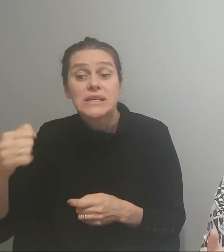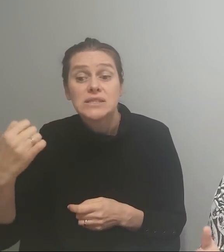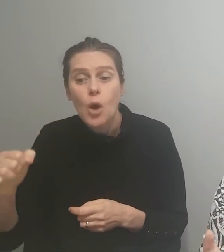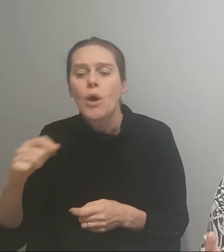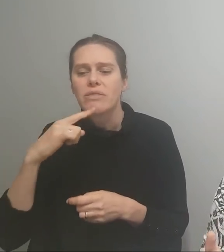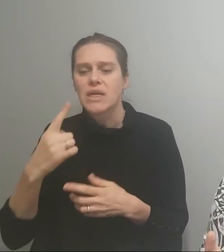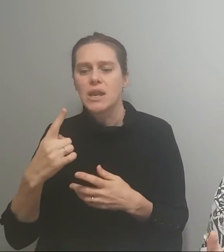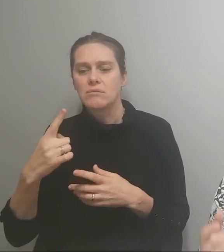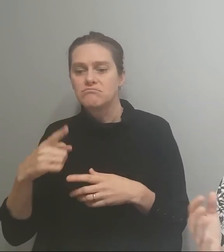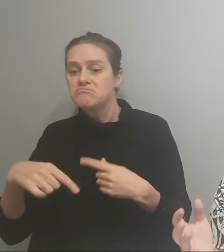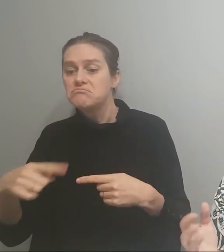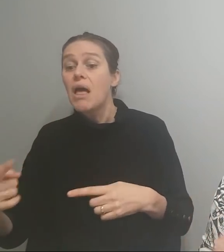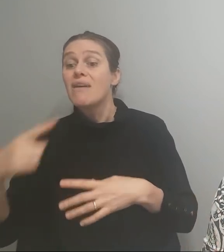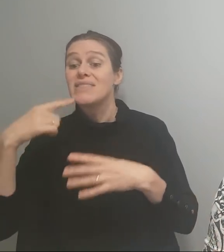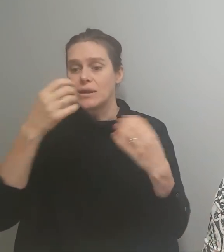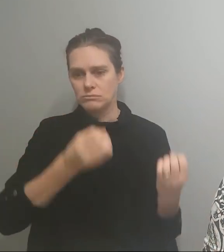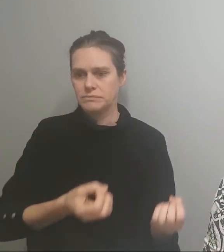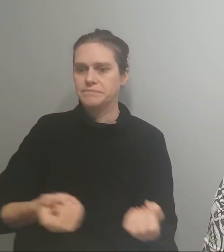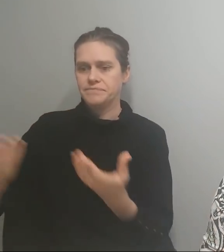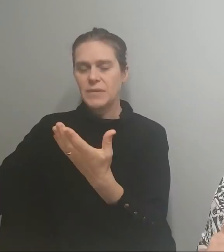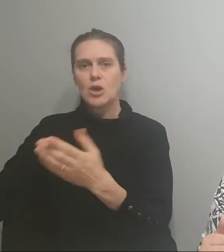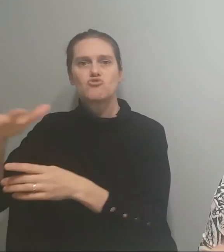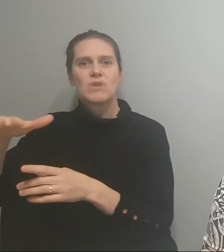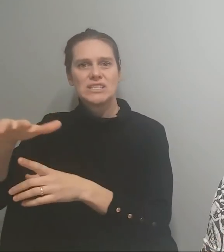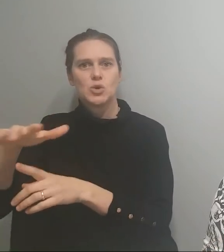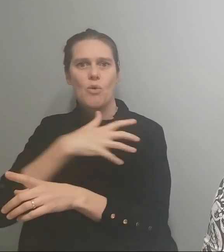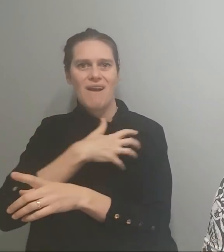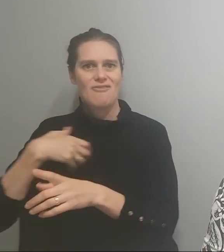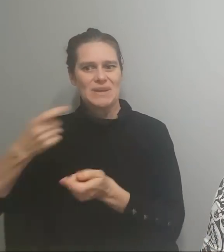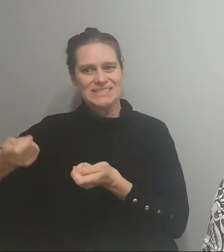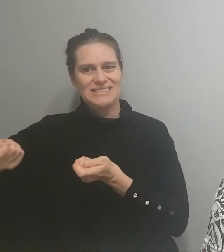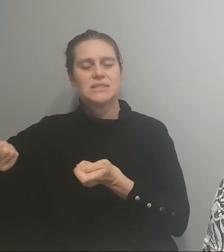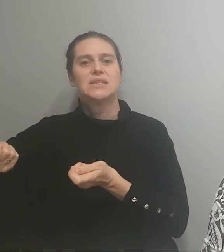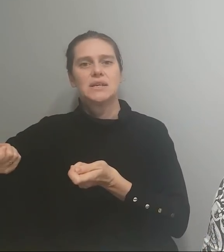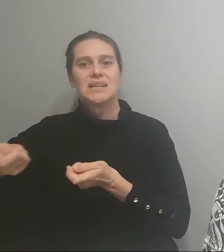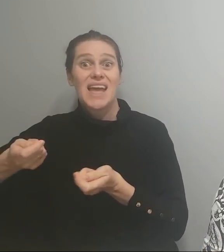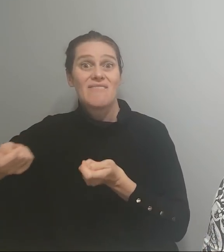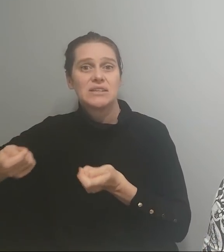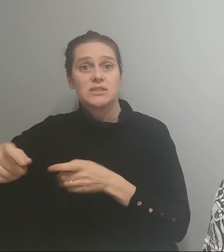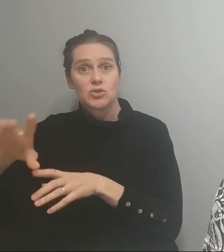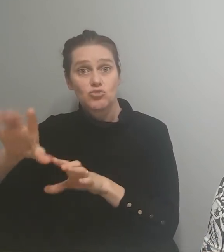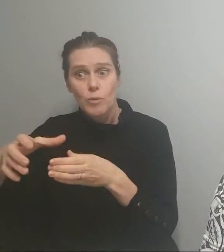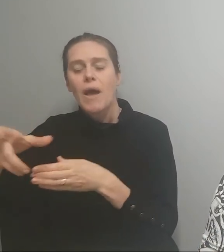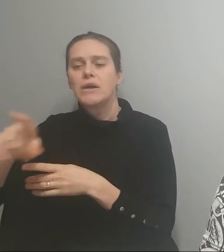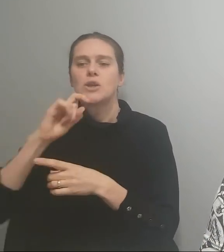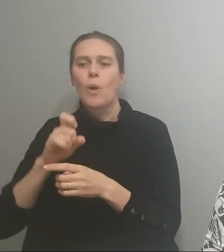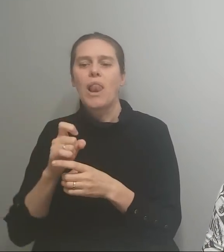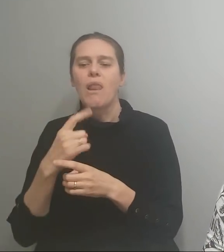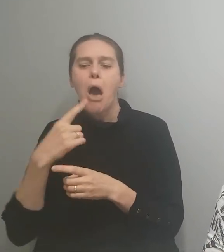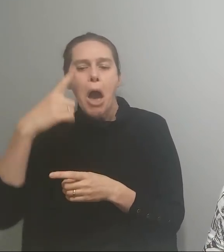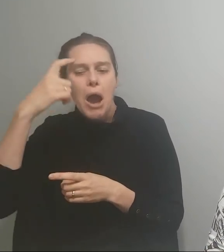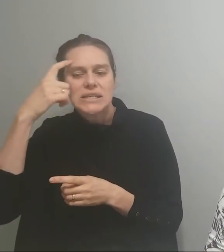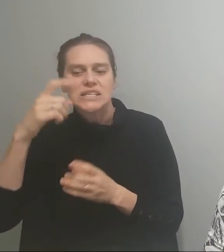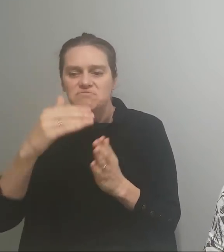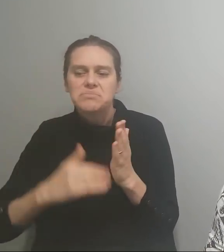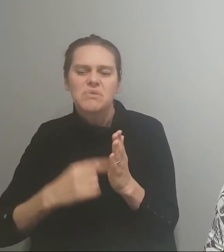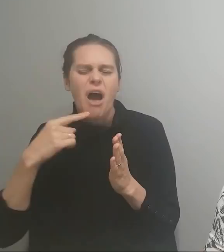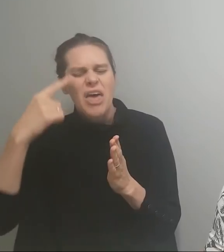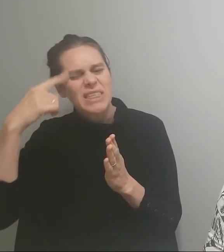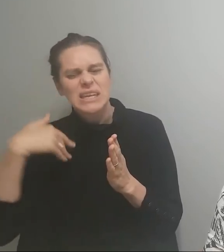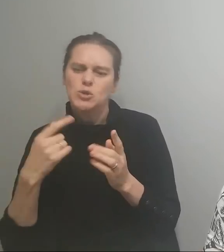to the regional leadership group and the regional governance group and make decisions on any changes that we're going to make to that. And to inform that, we'll be looking